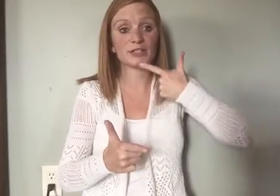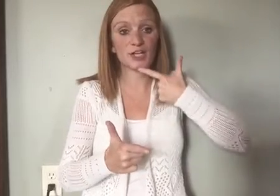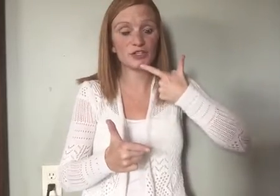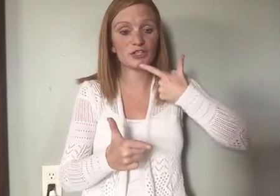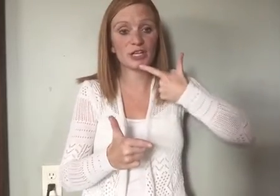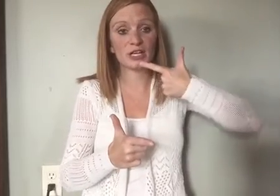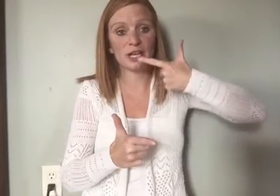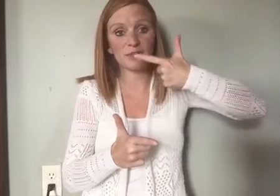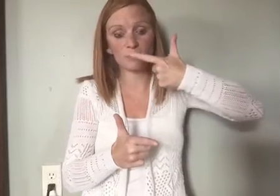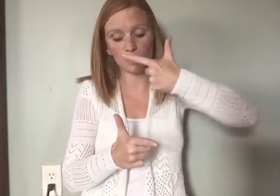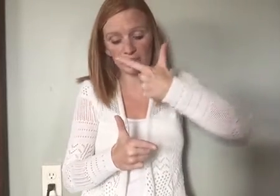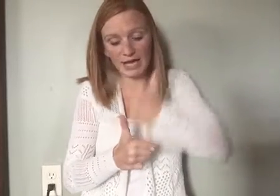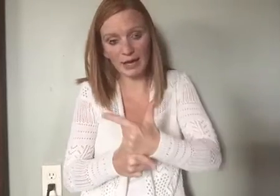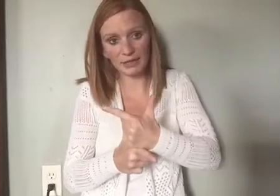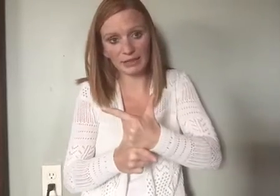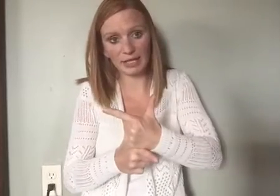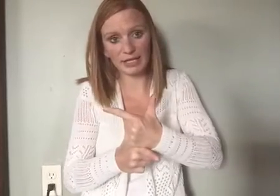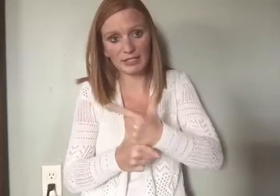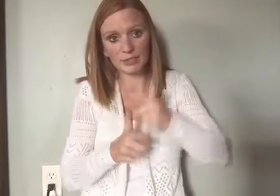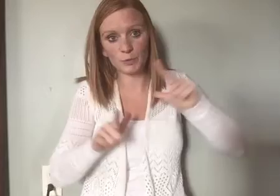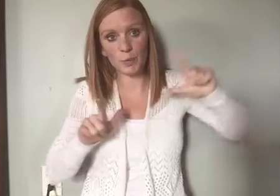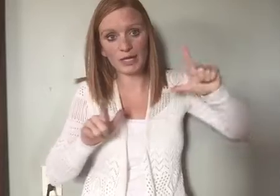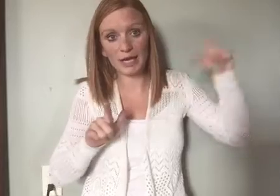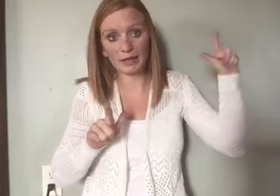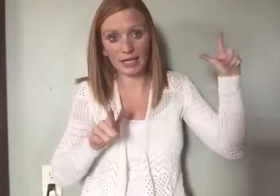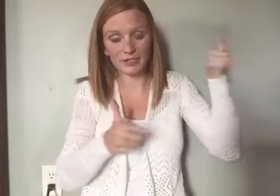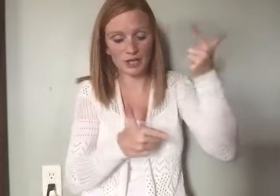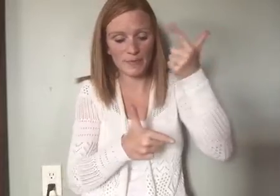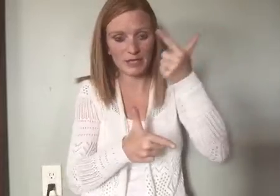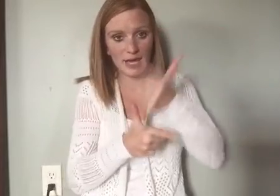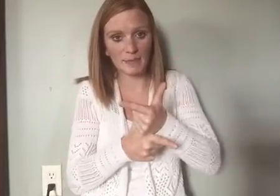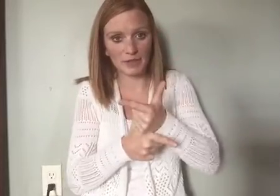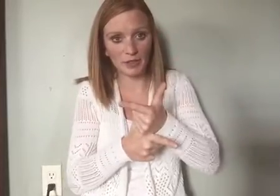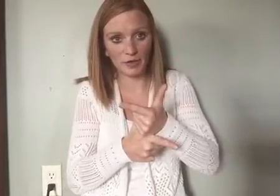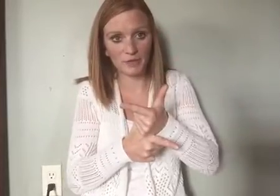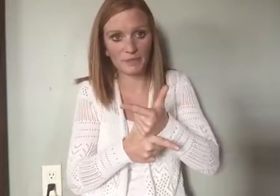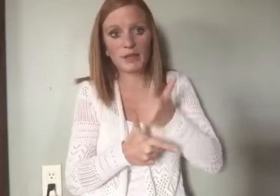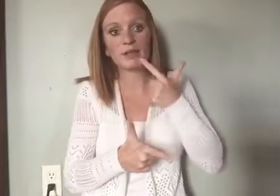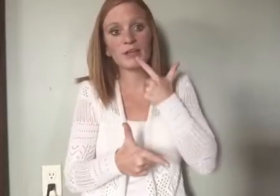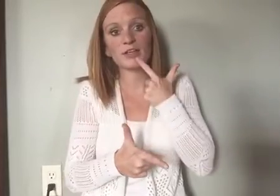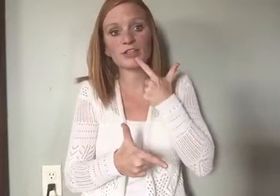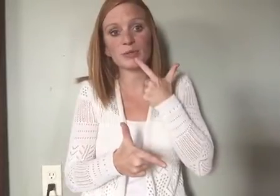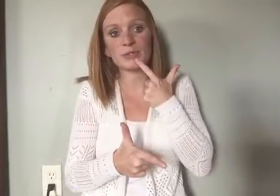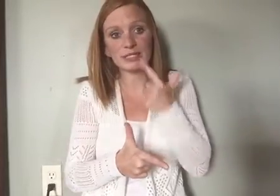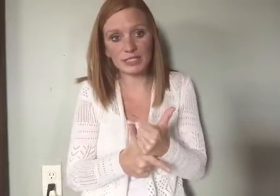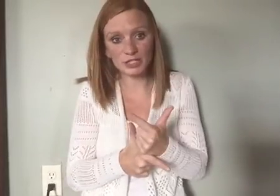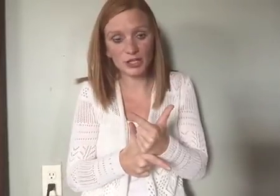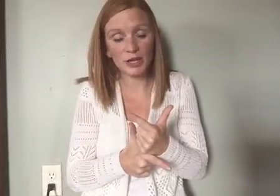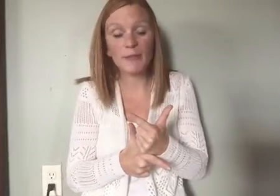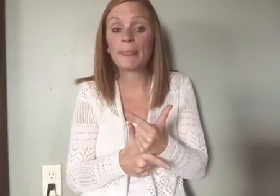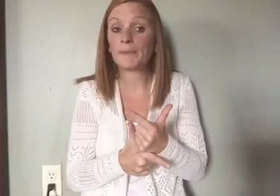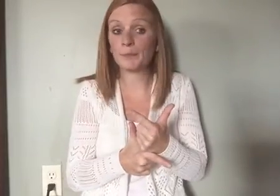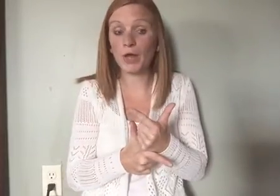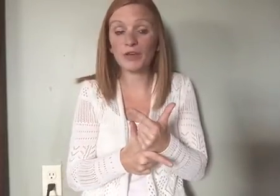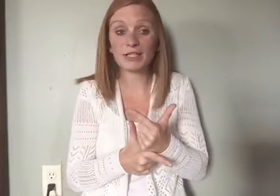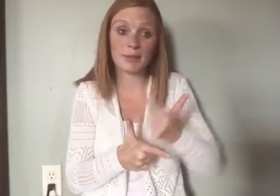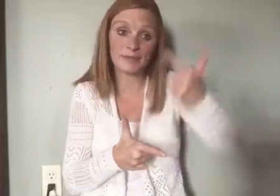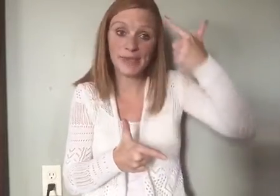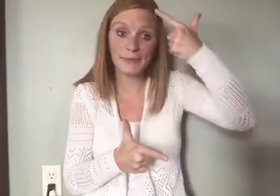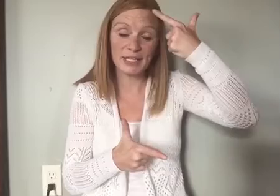touch your chin and then pull it down and land your one L hand shape on top of the other. So sister, brother, same thing, but it's